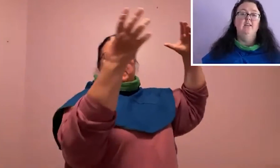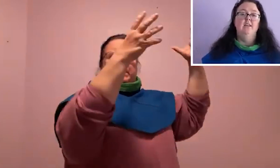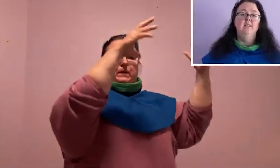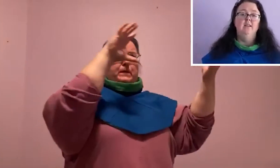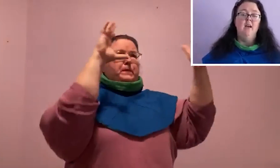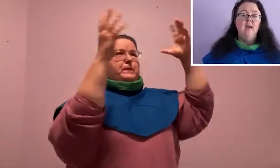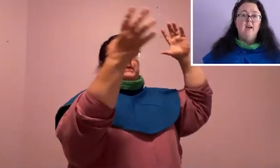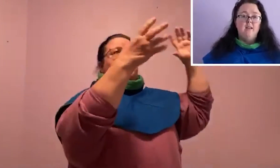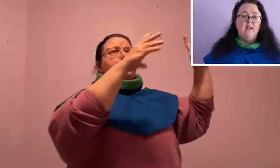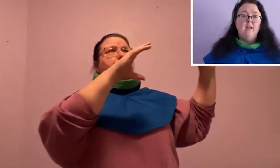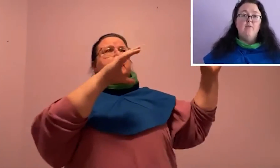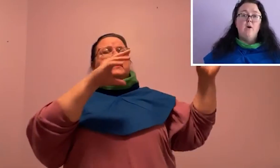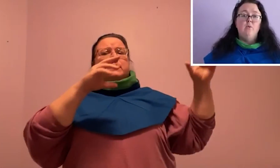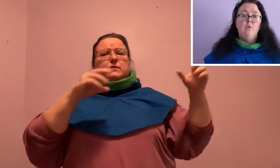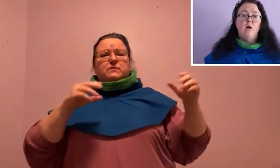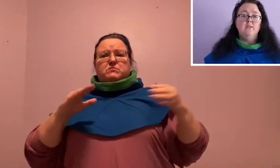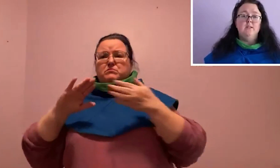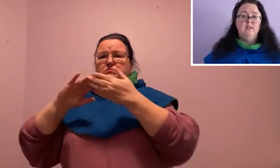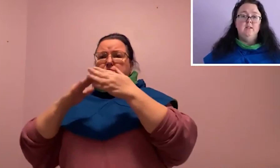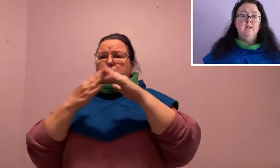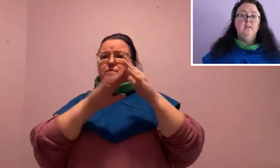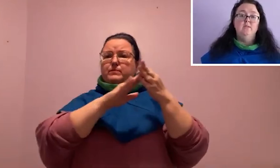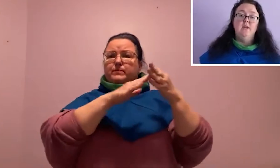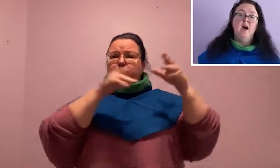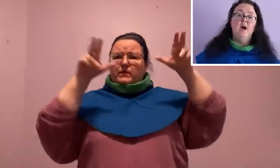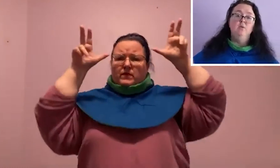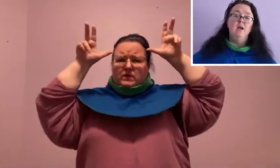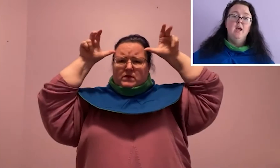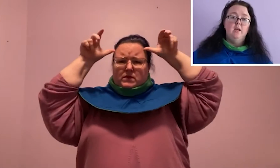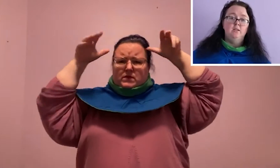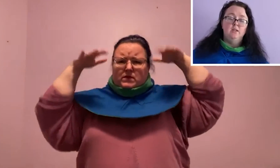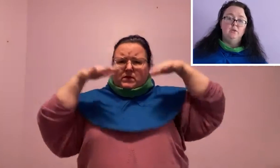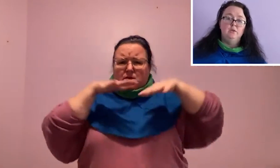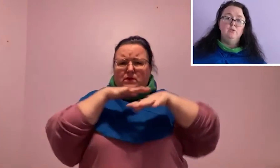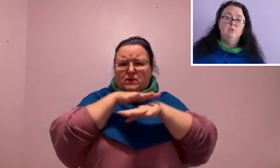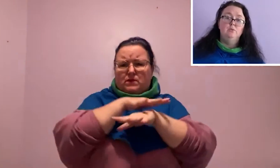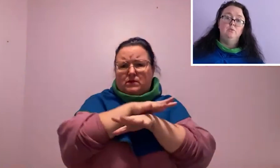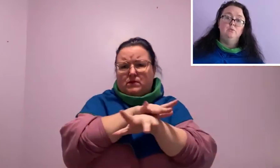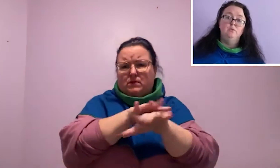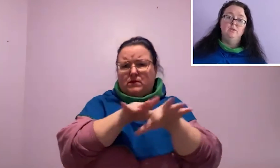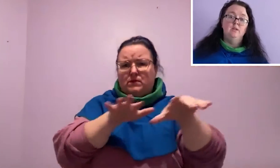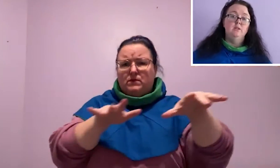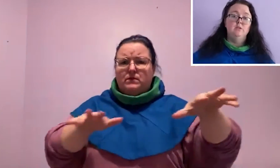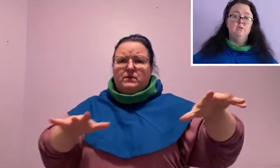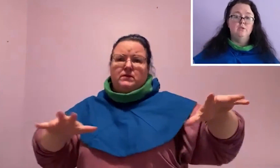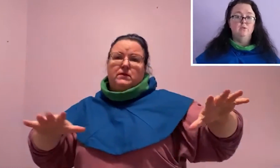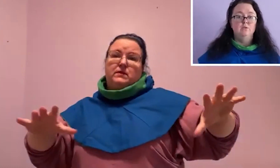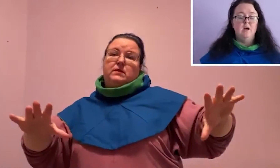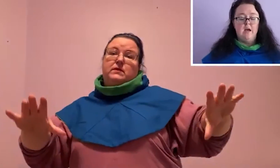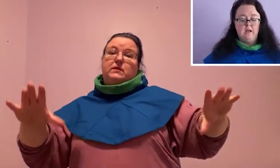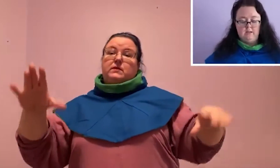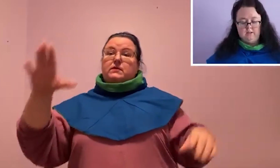flying. Eva walks in Lincoln Town, little Hugh is crying.